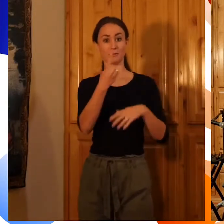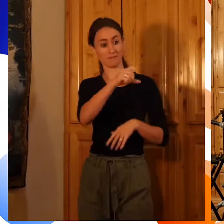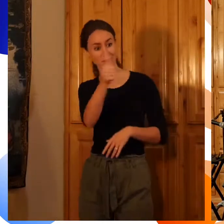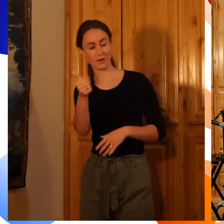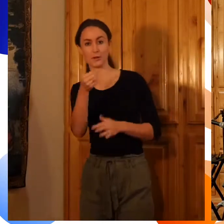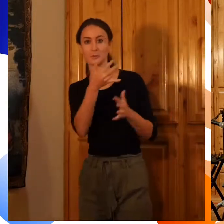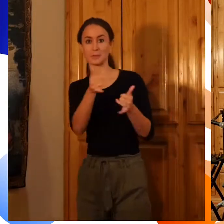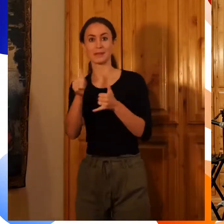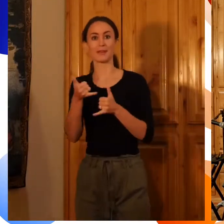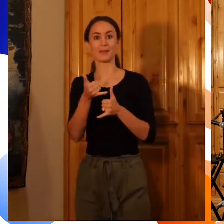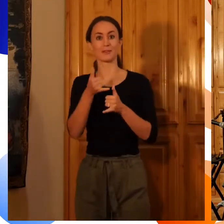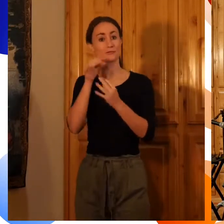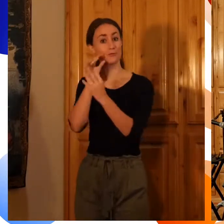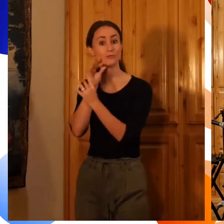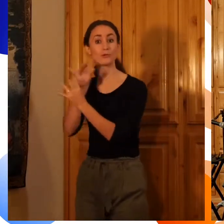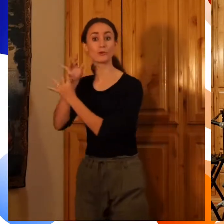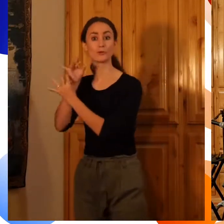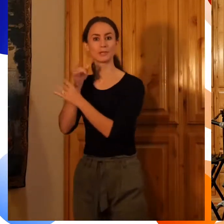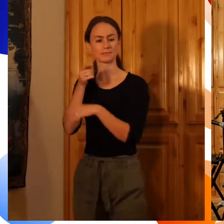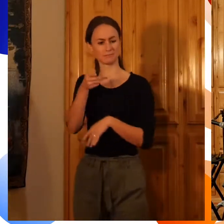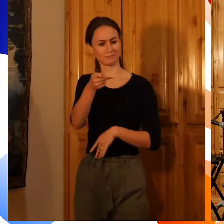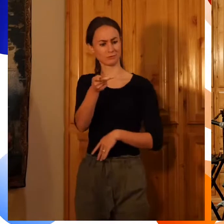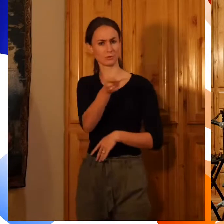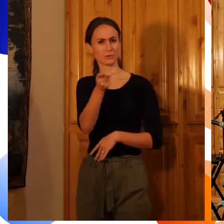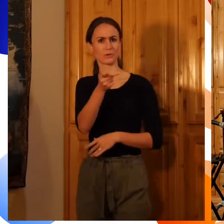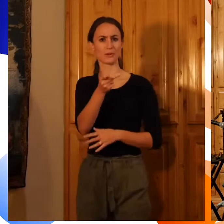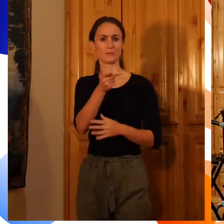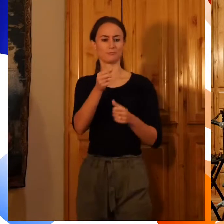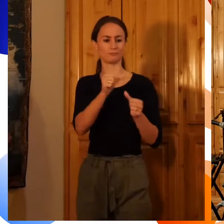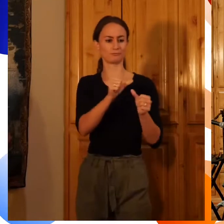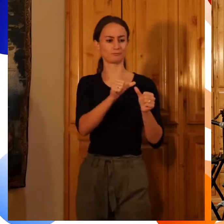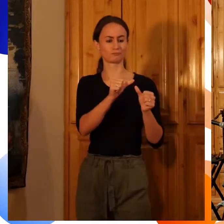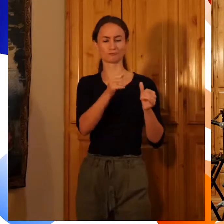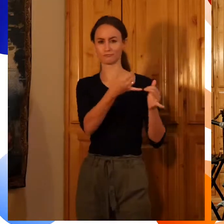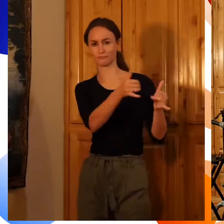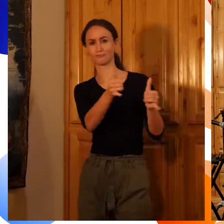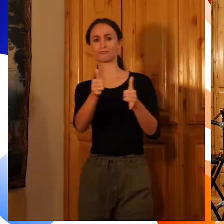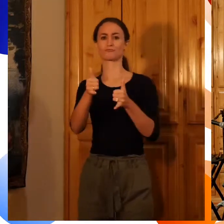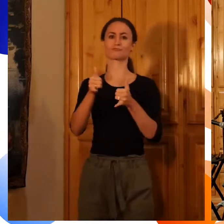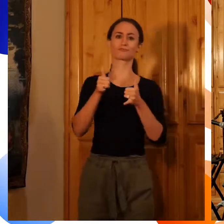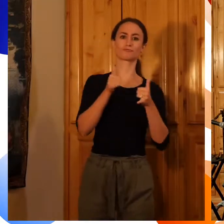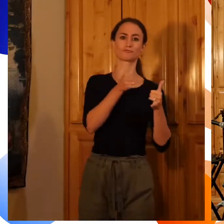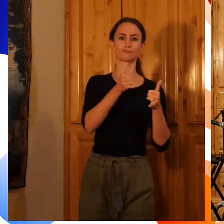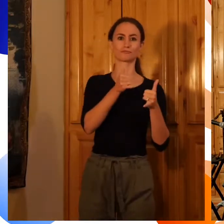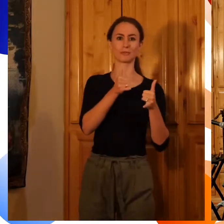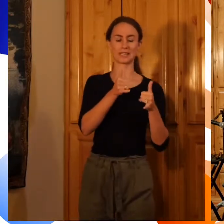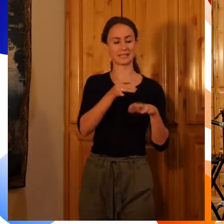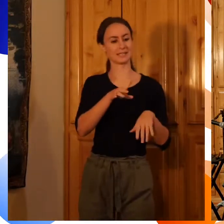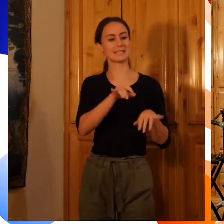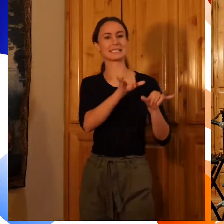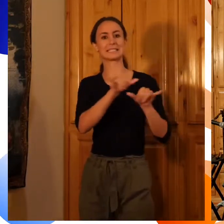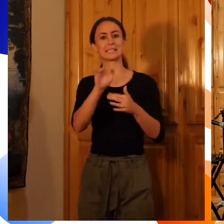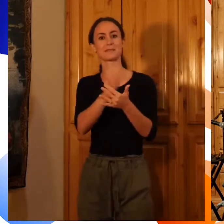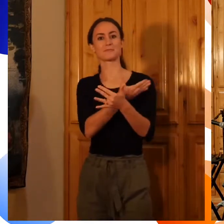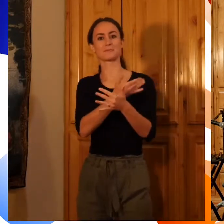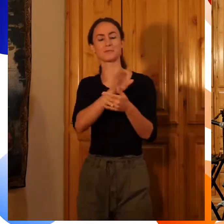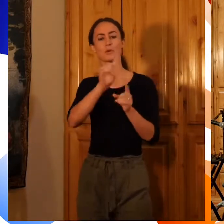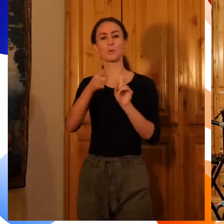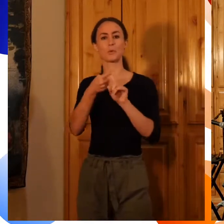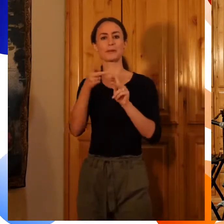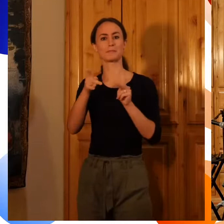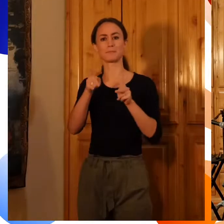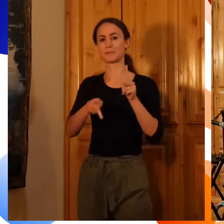melody that the peasants used to dance to many centuries ago in celebration, when they would harvest limpets and